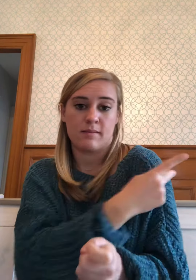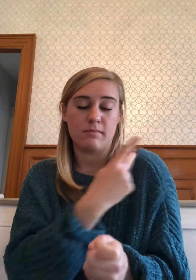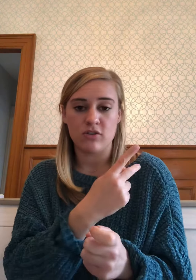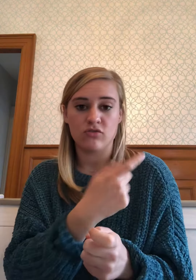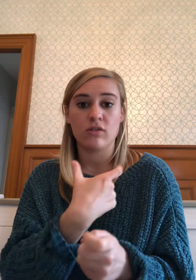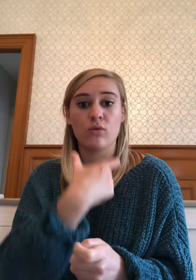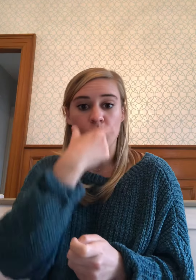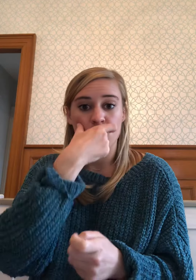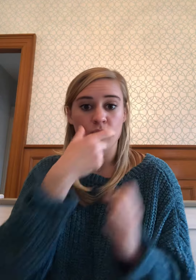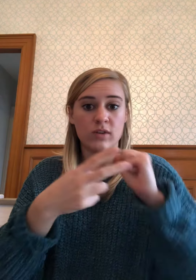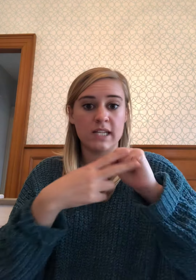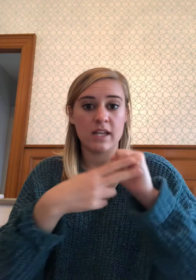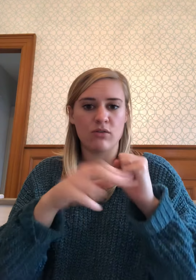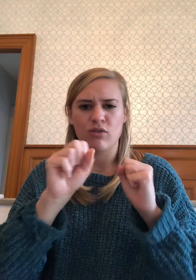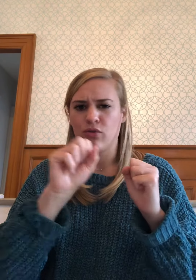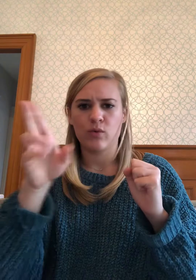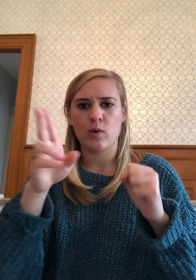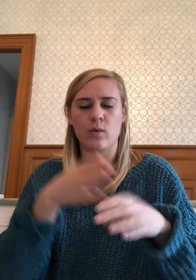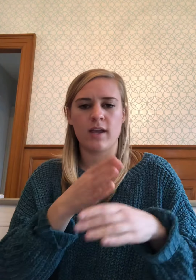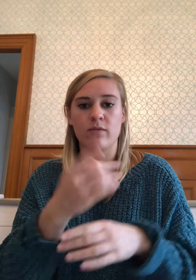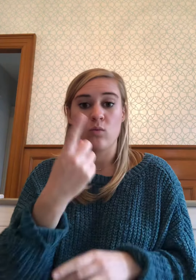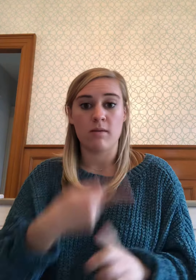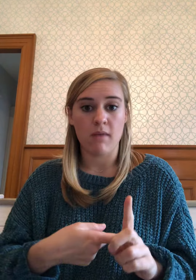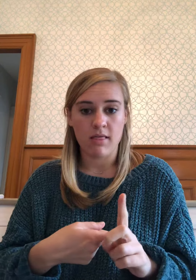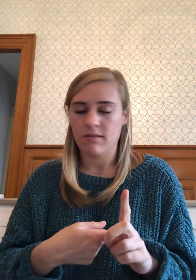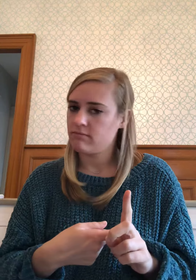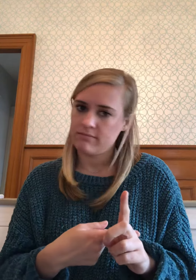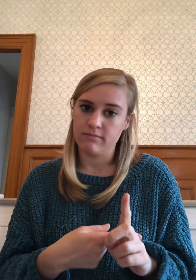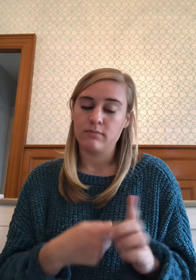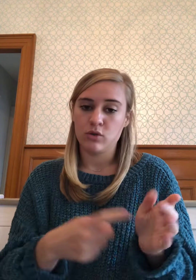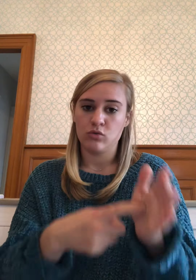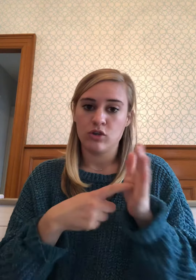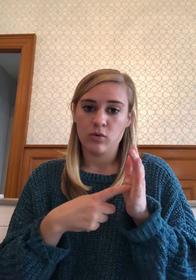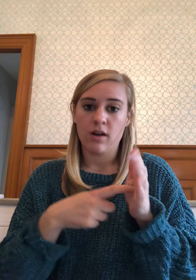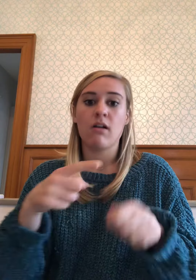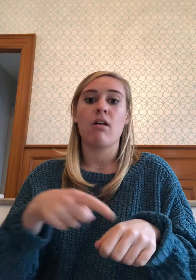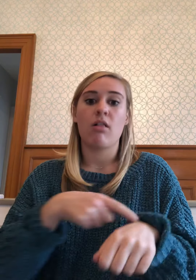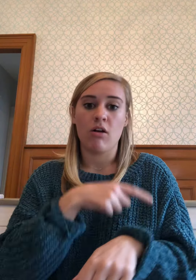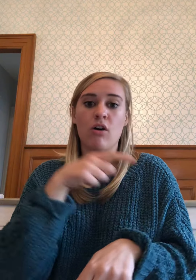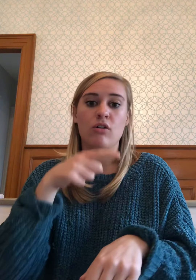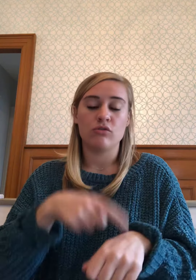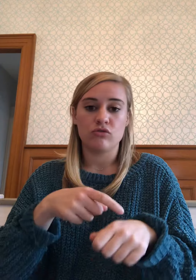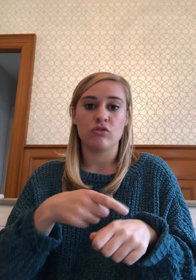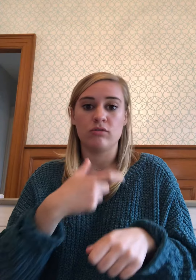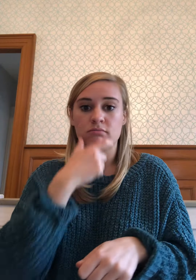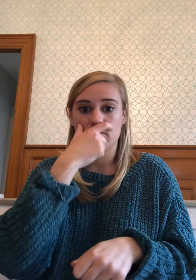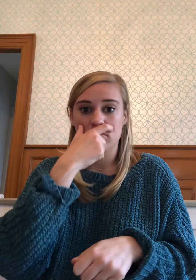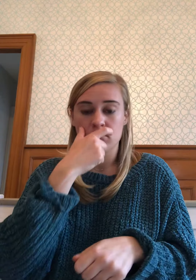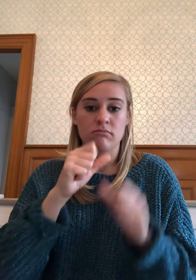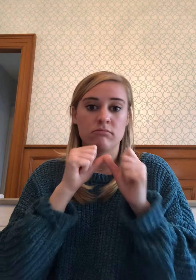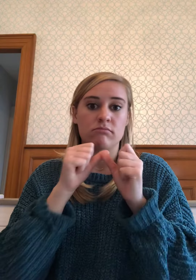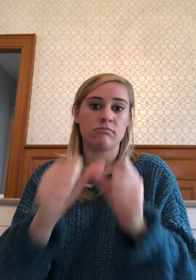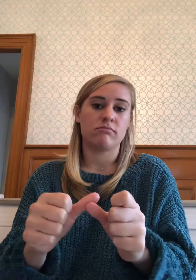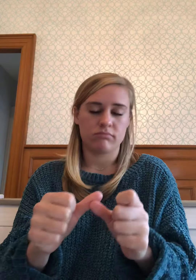out after a month. We need long-term retention. We have a whole lecture, the last lecture, where we